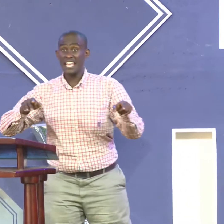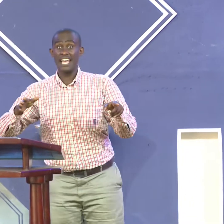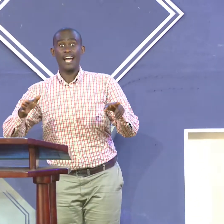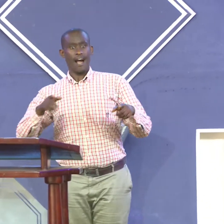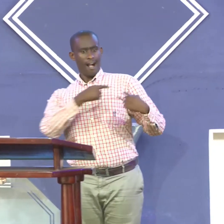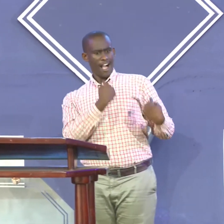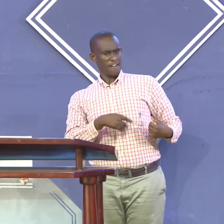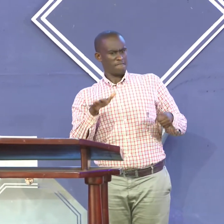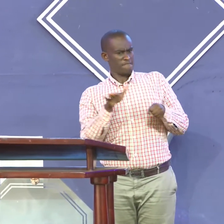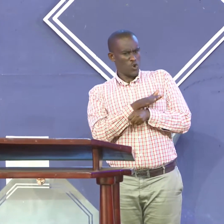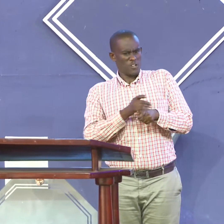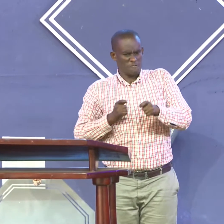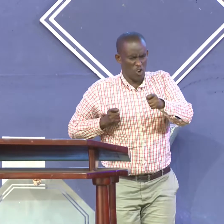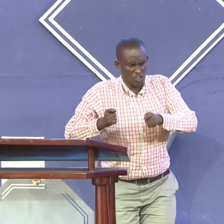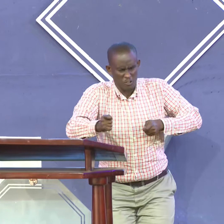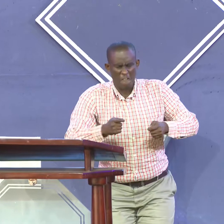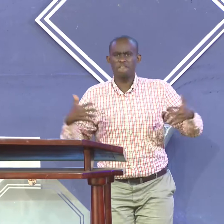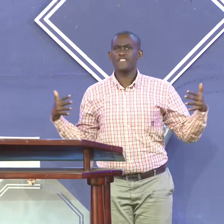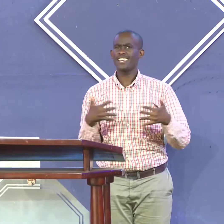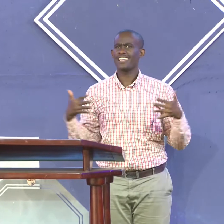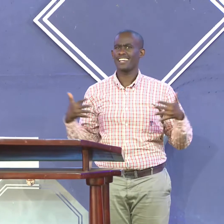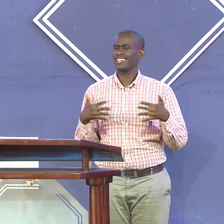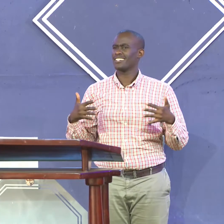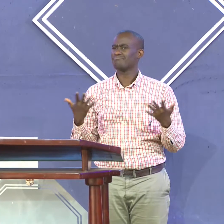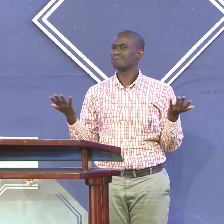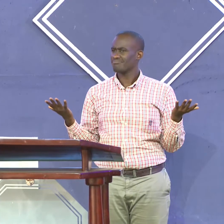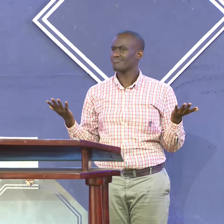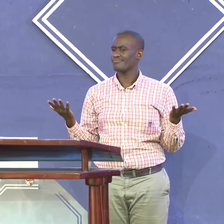enough. All of us are full of fear.